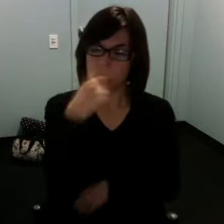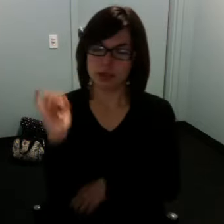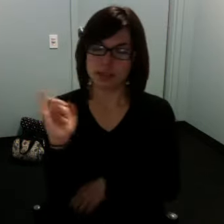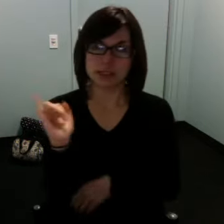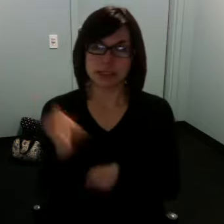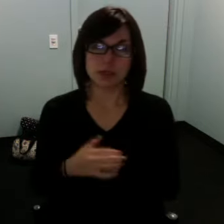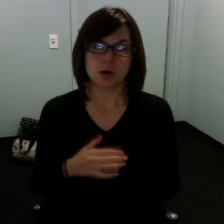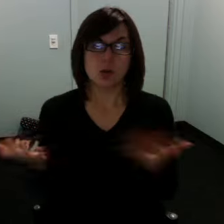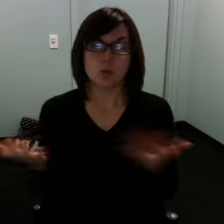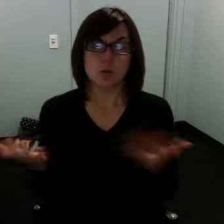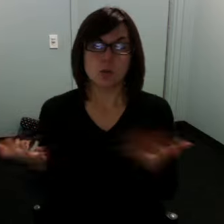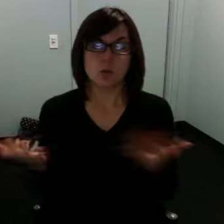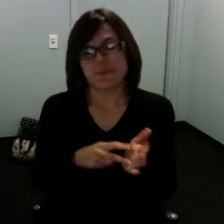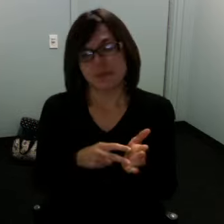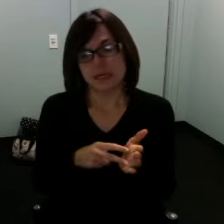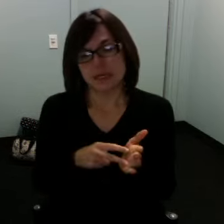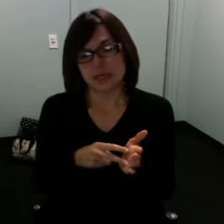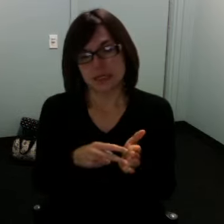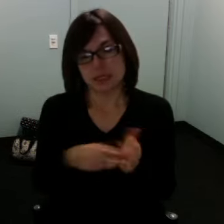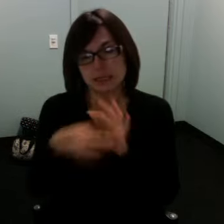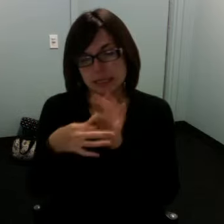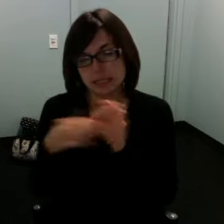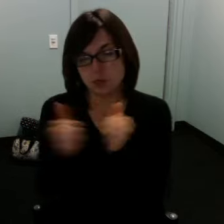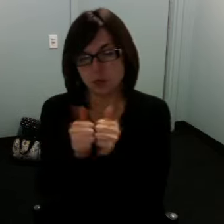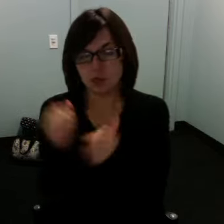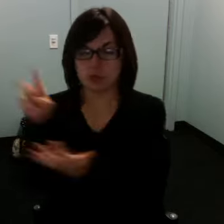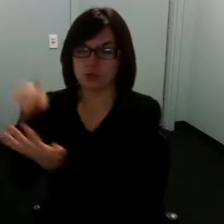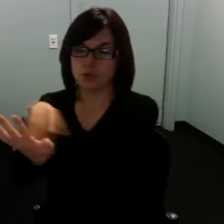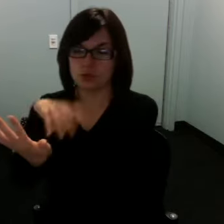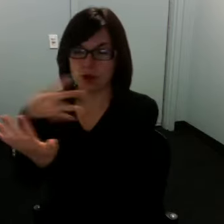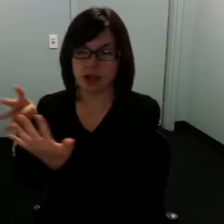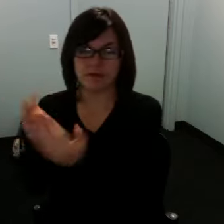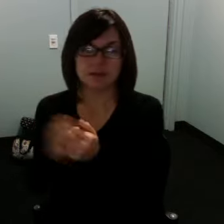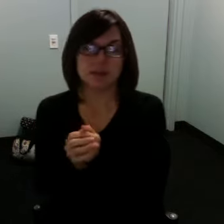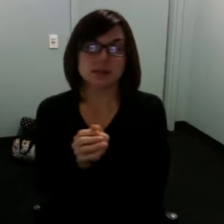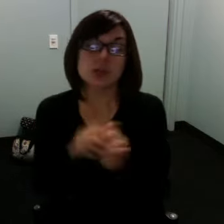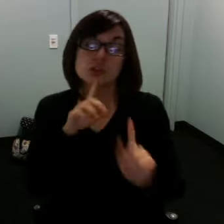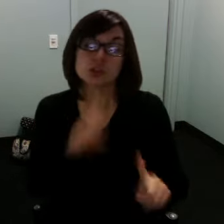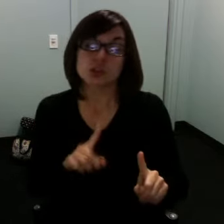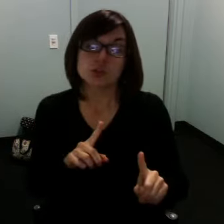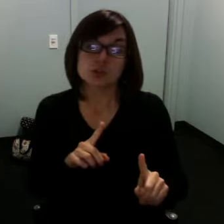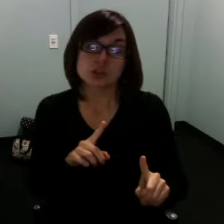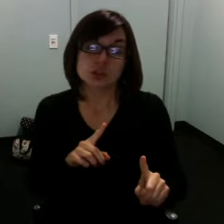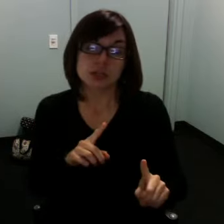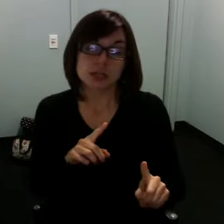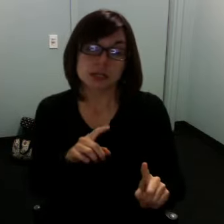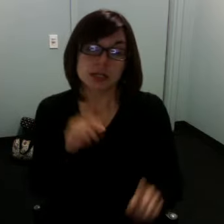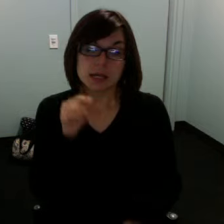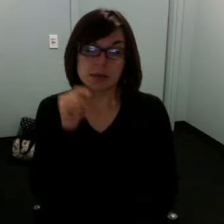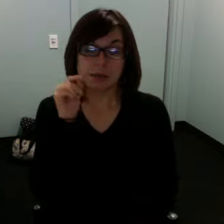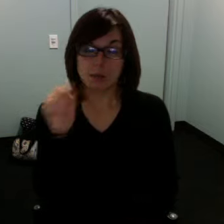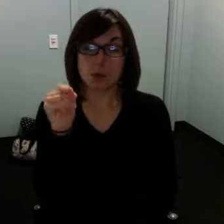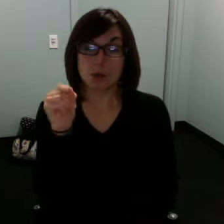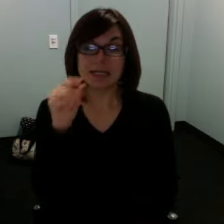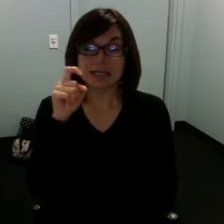it in the context of the graphs? Well, such a solution needs to be a point on each of the 2 lines, and it